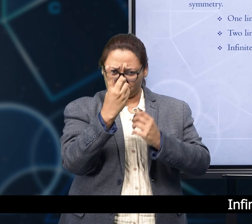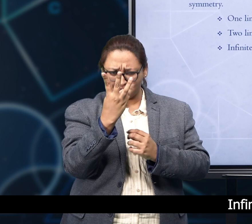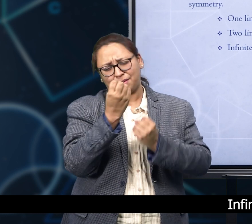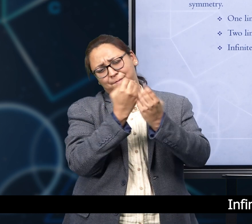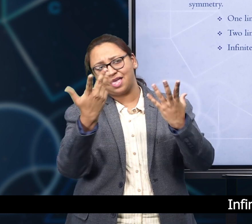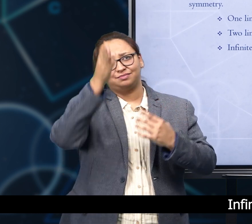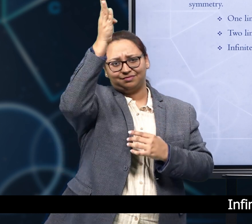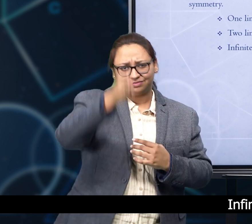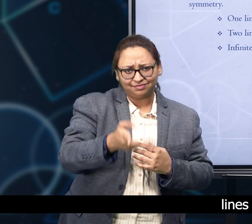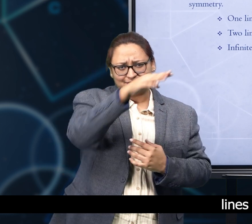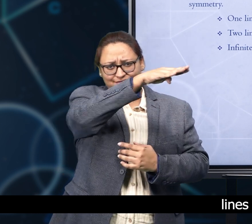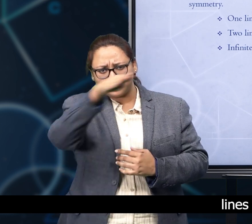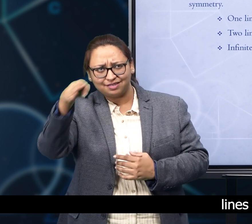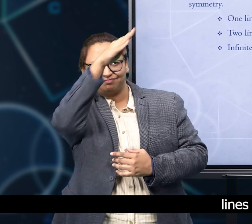infinite, multiple lines of symmetry.